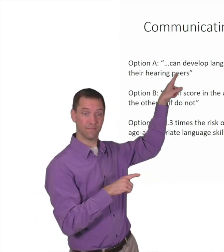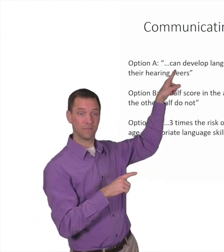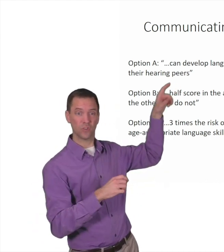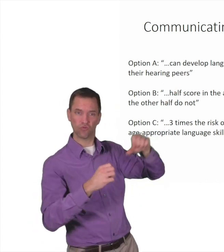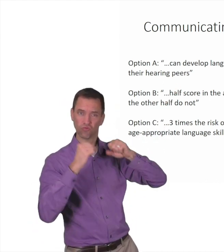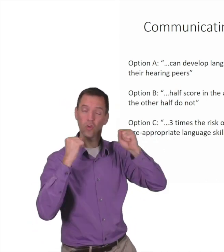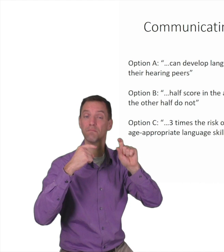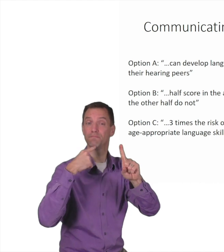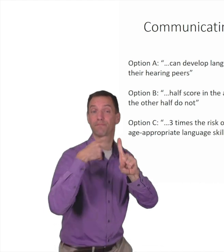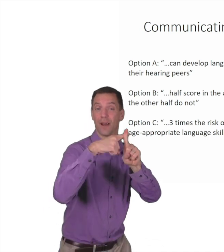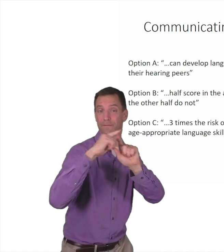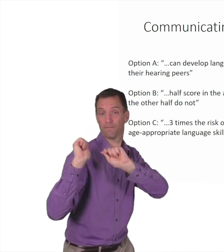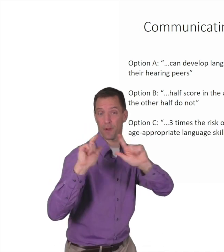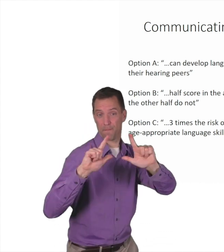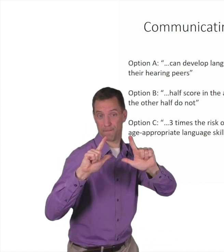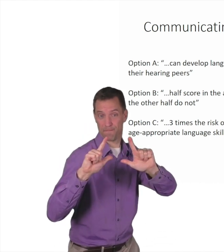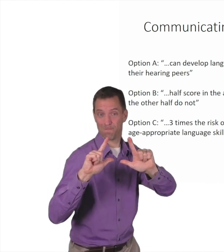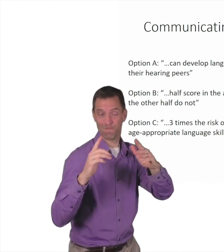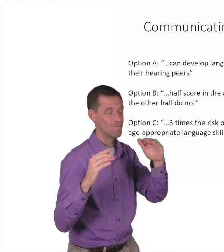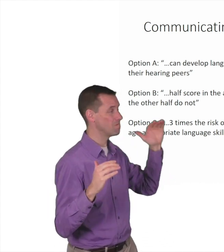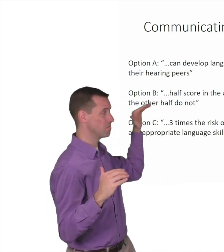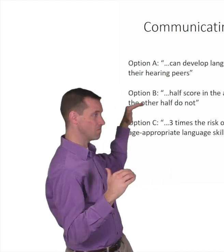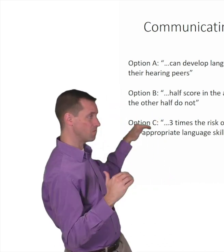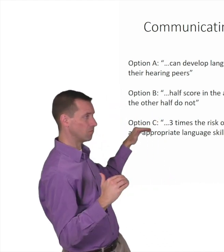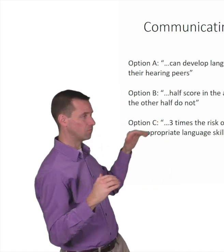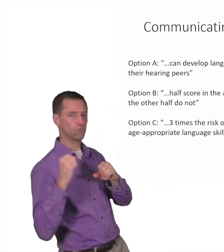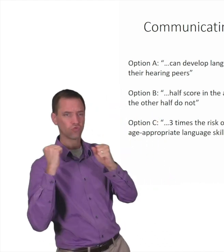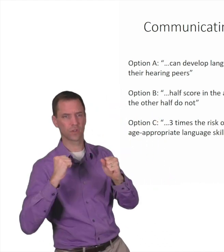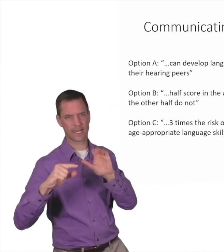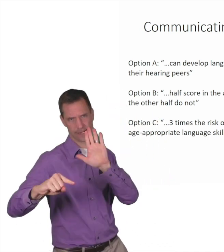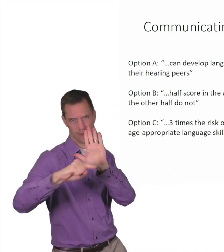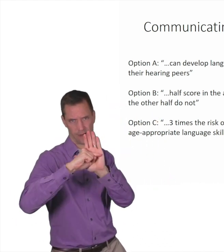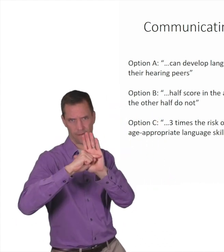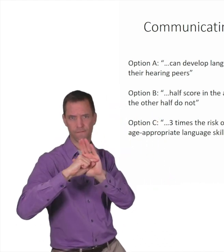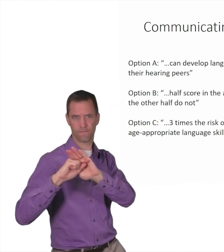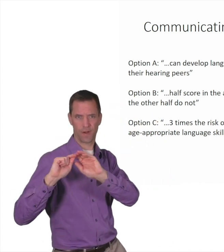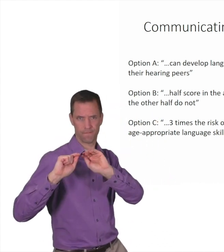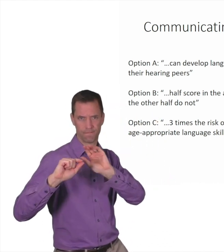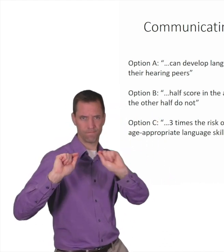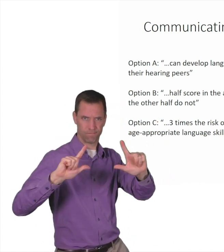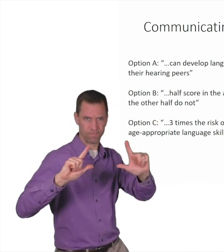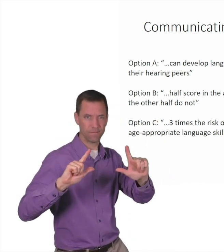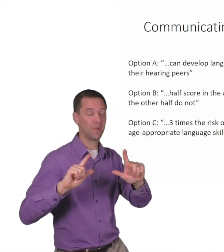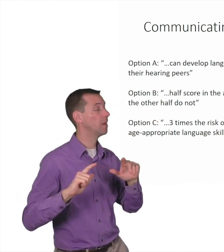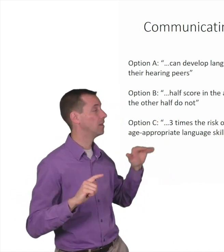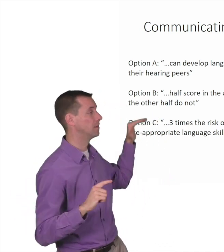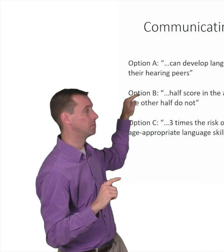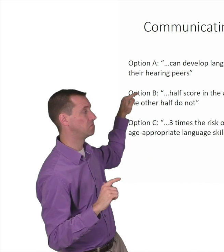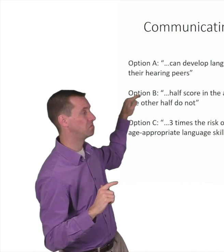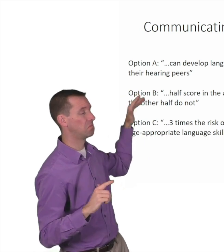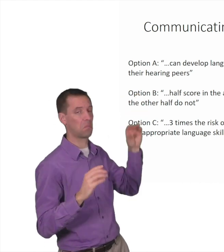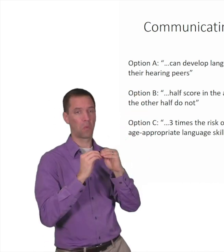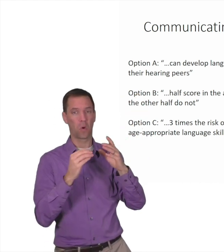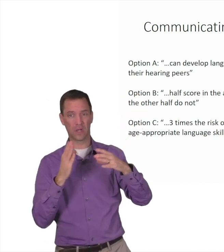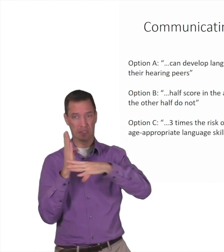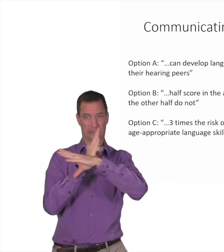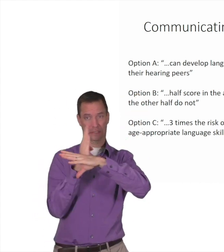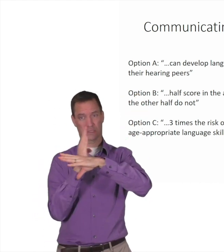So do you notice how option A is positively framed? Option C has a strong negative framing, and option B